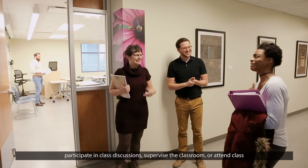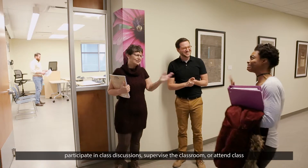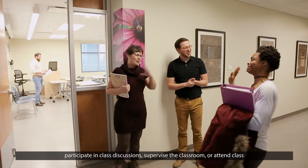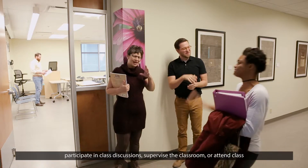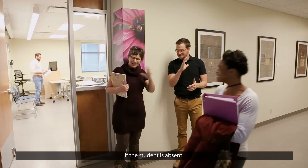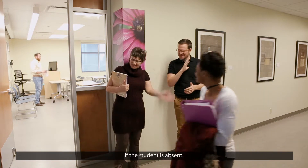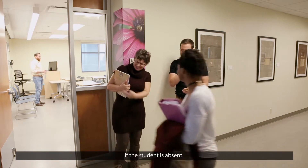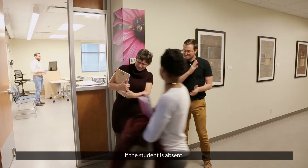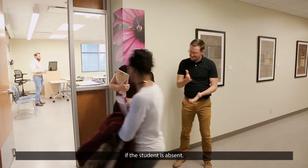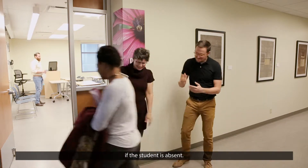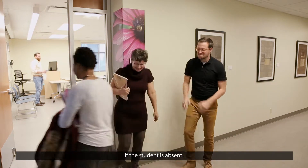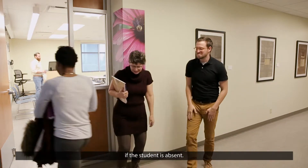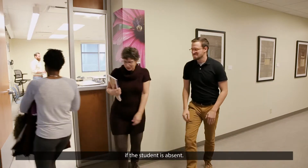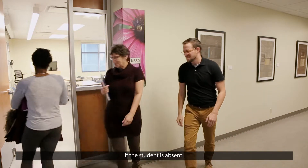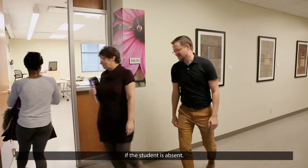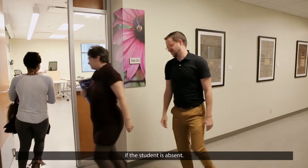attend class if the student is absent.